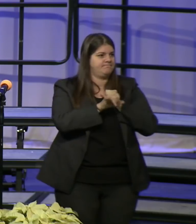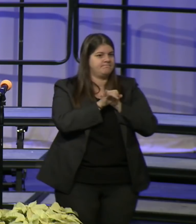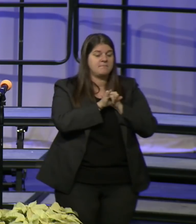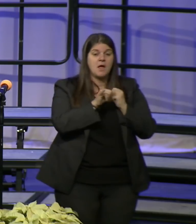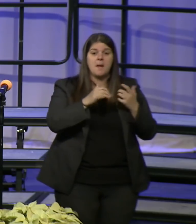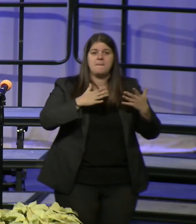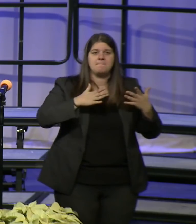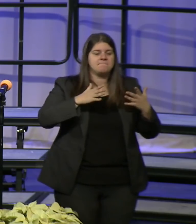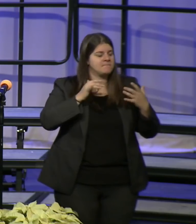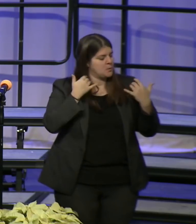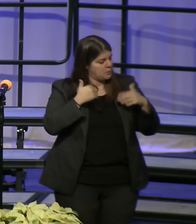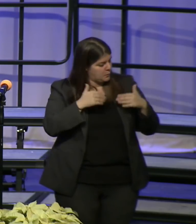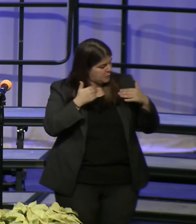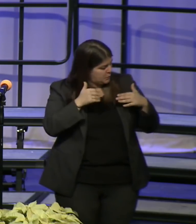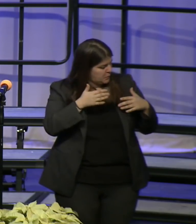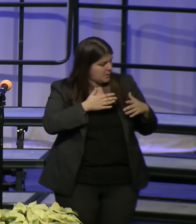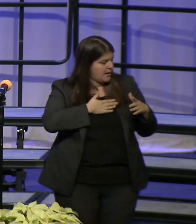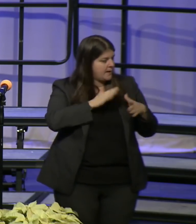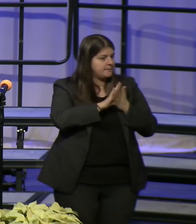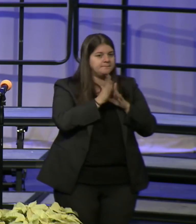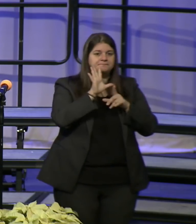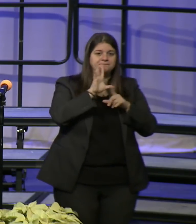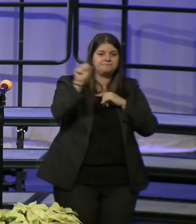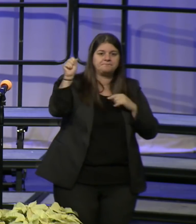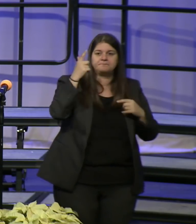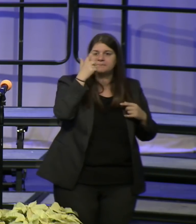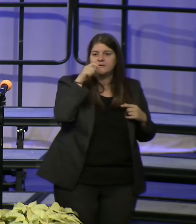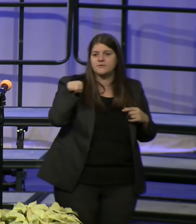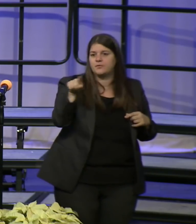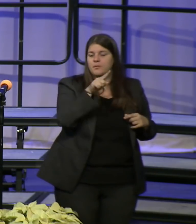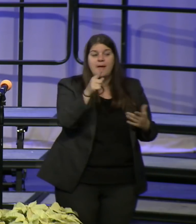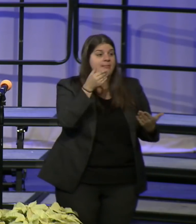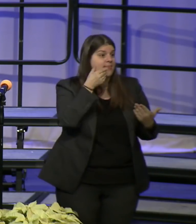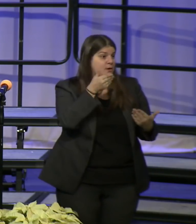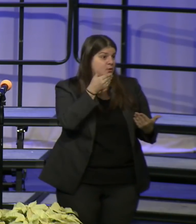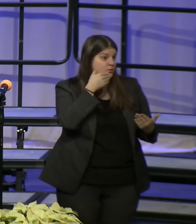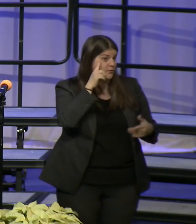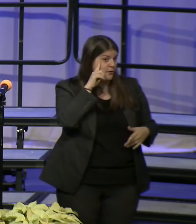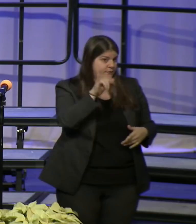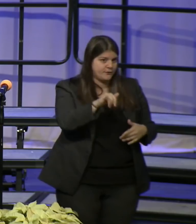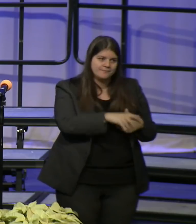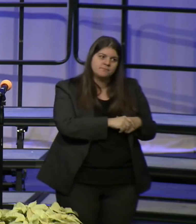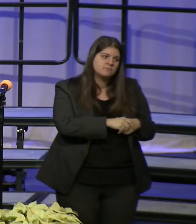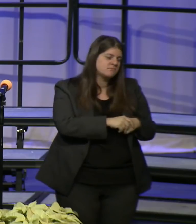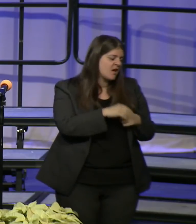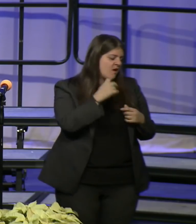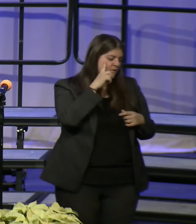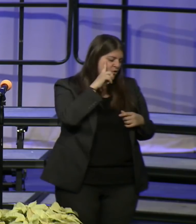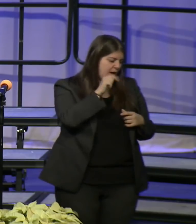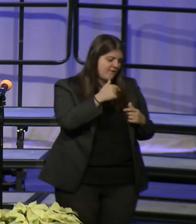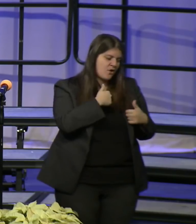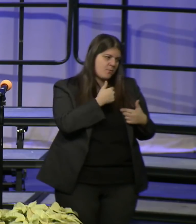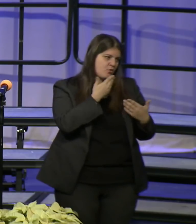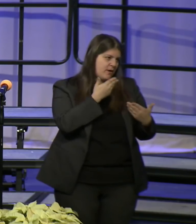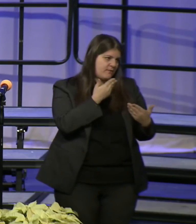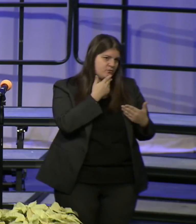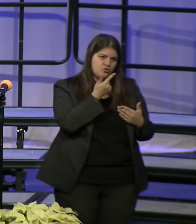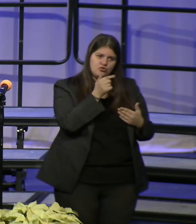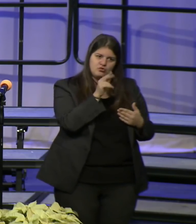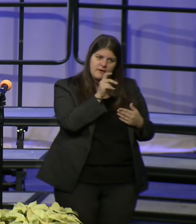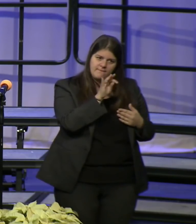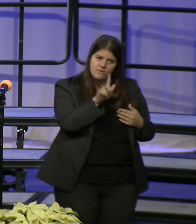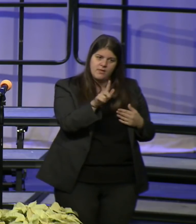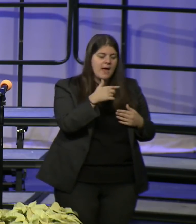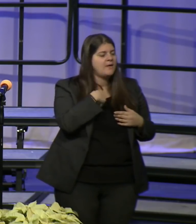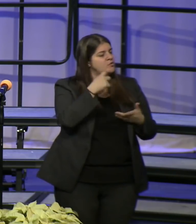For that, I am forever grateful. I would be remiss if I did not recognize the 3 people who were on board